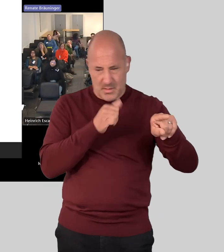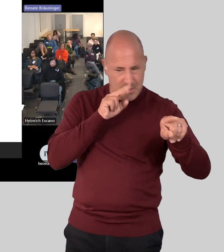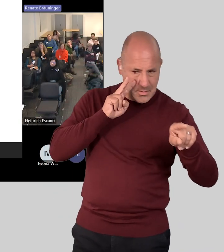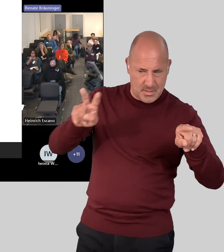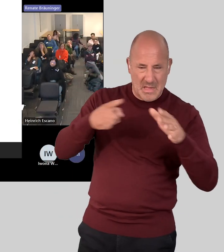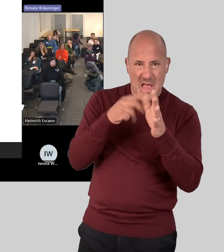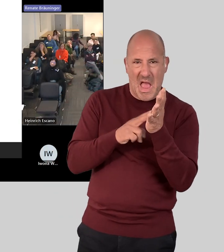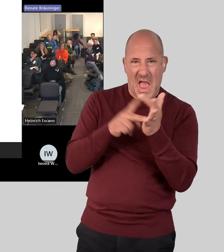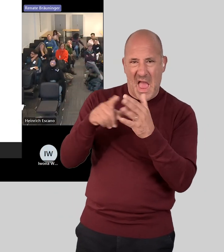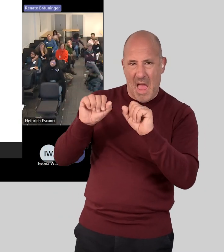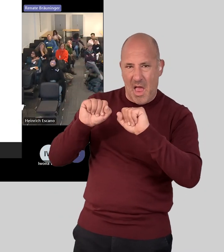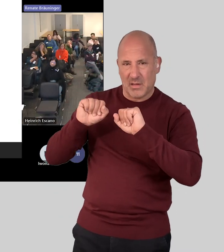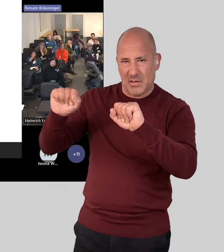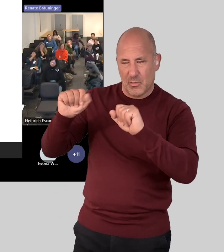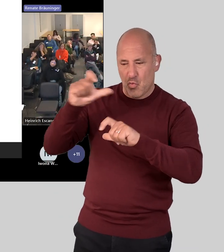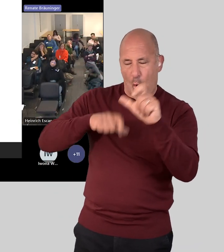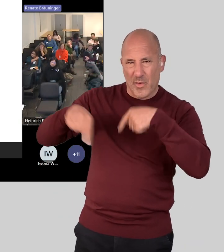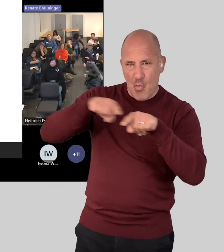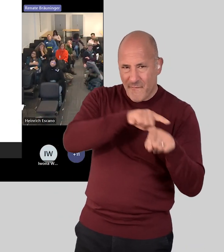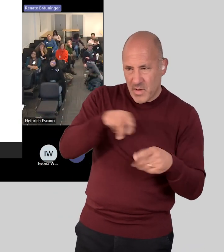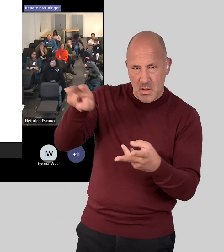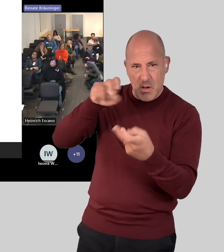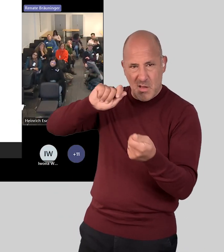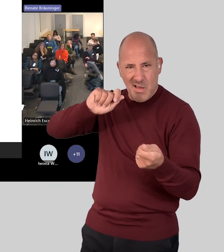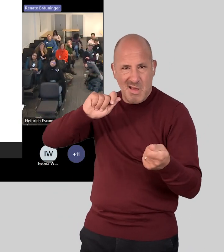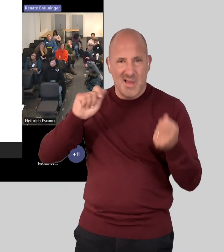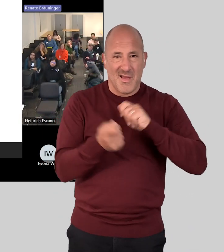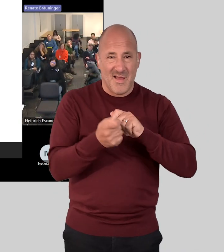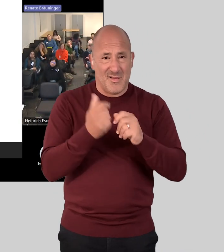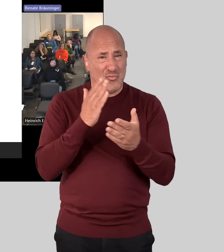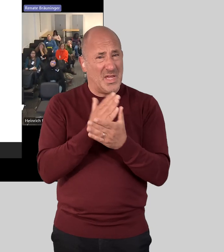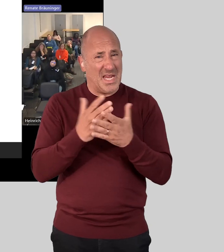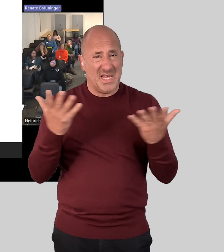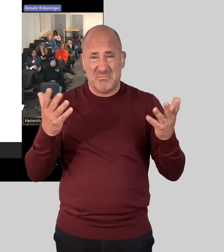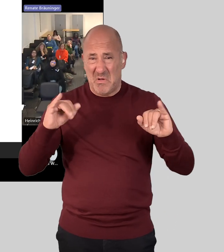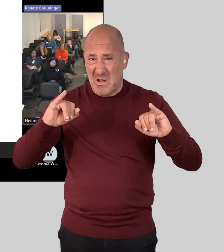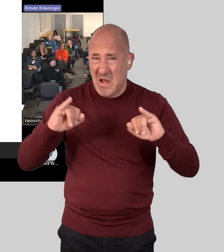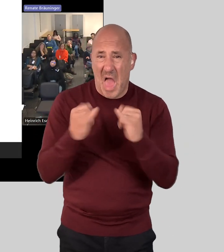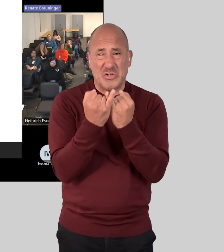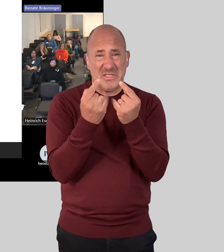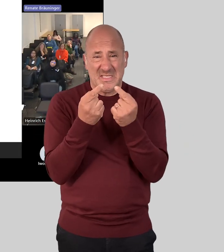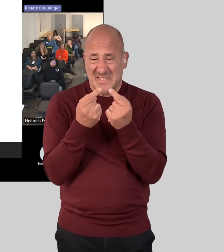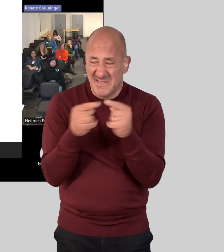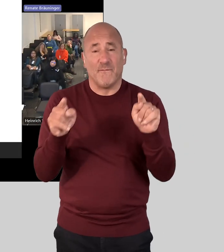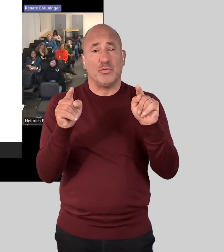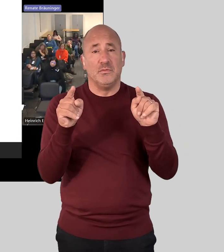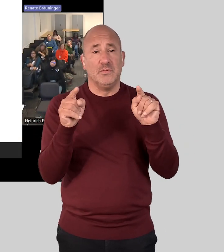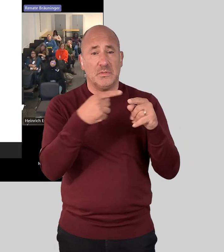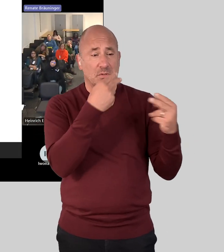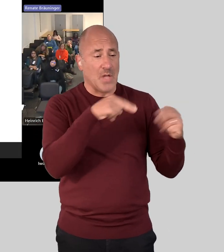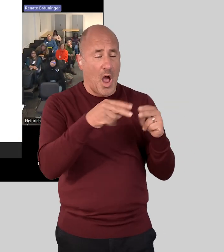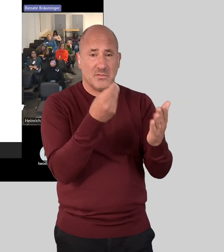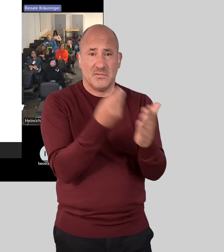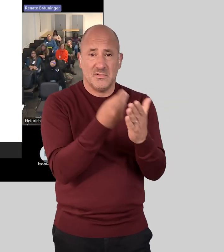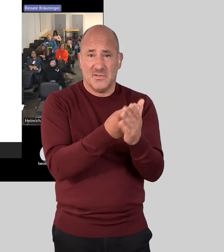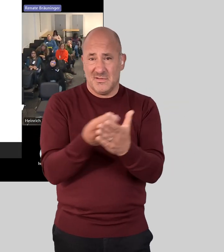and Crowd wrote, quote, Beyoncé, re-embodied of Keersmaker's choreography, just represents a